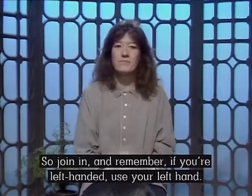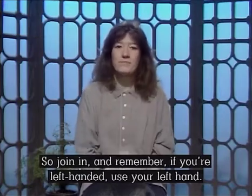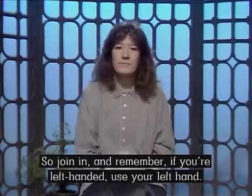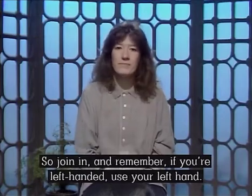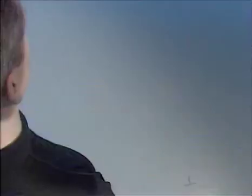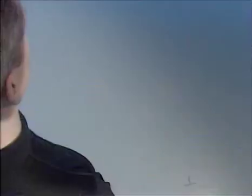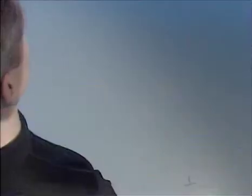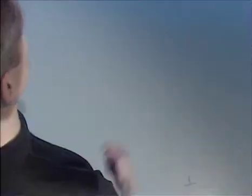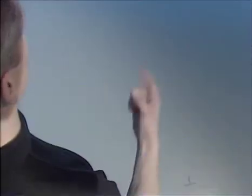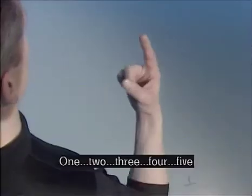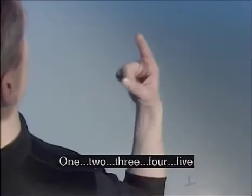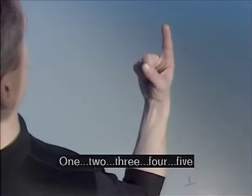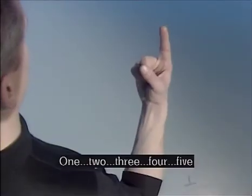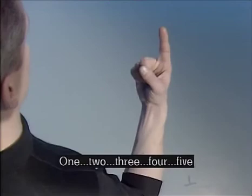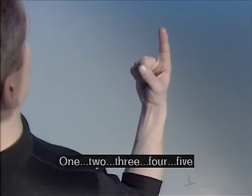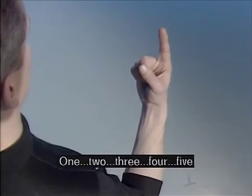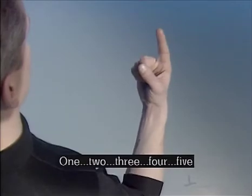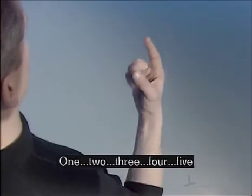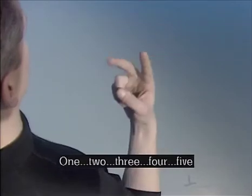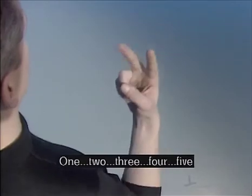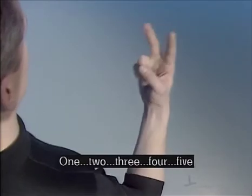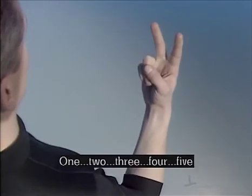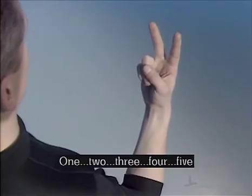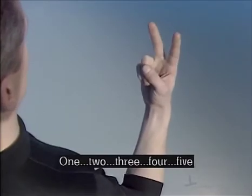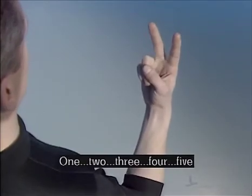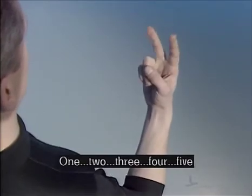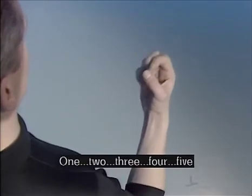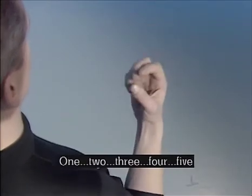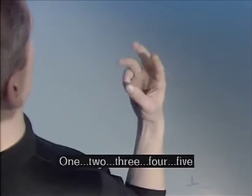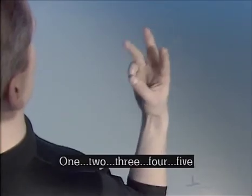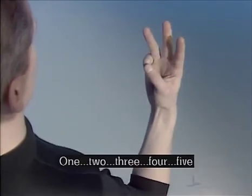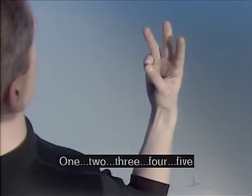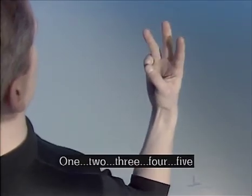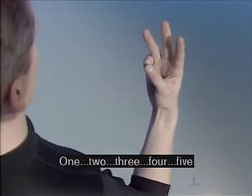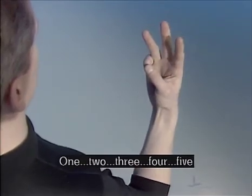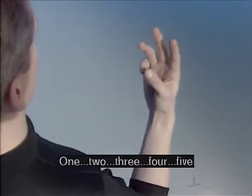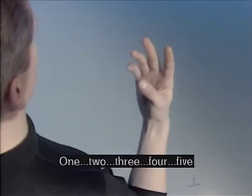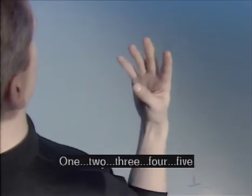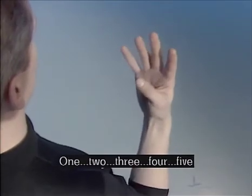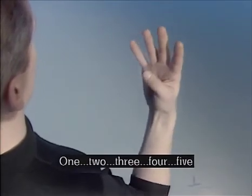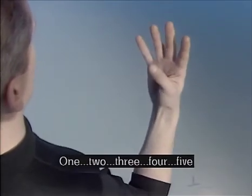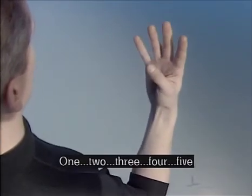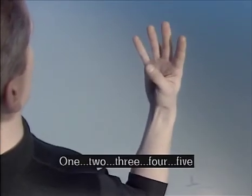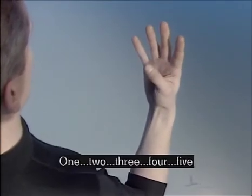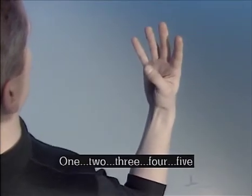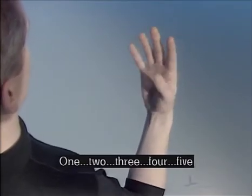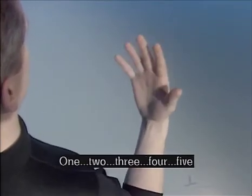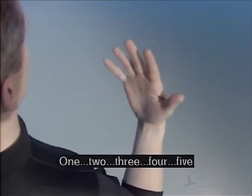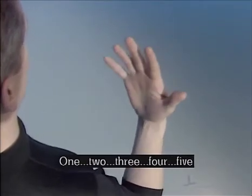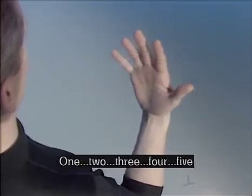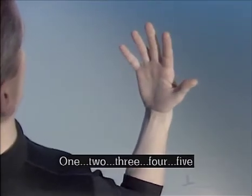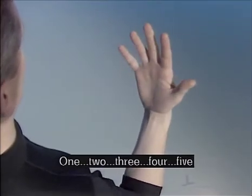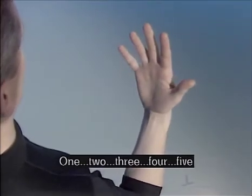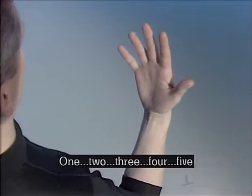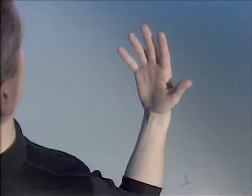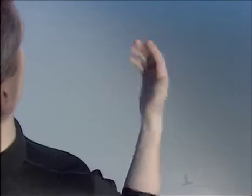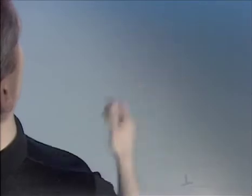hand. 1, 2, 3, 4, 5.